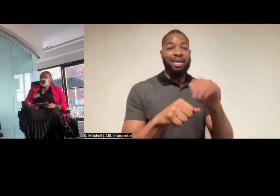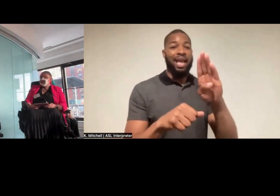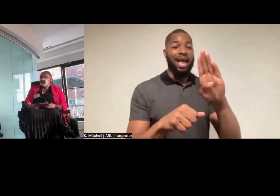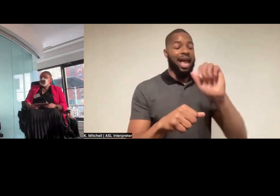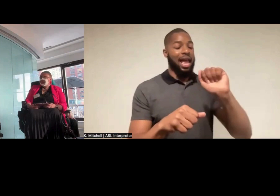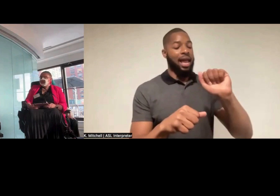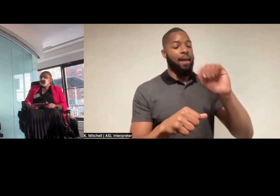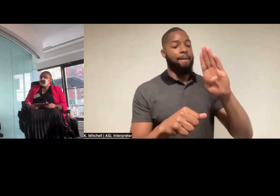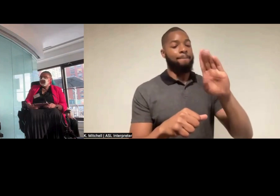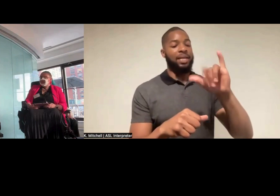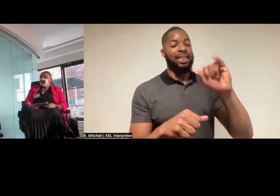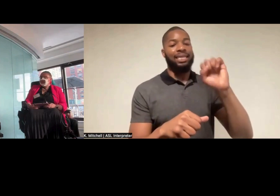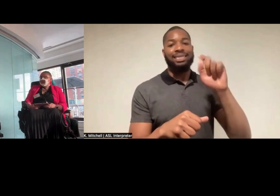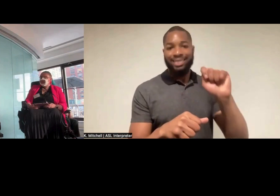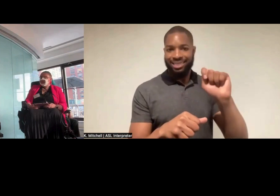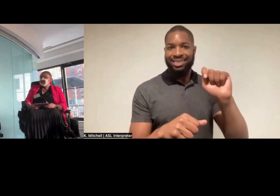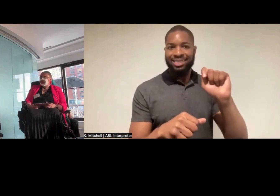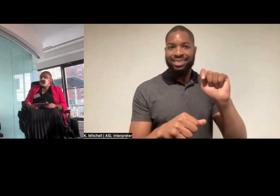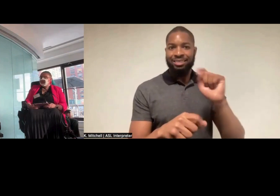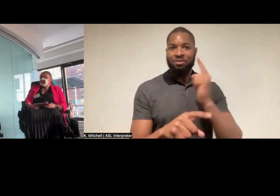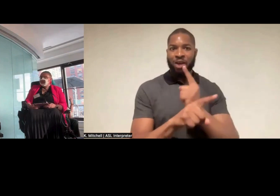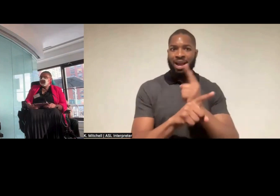in,